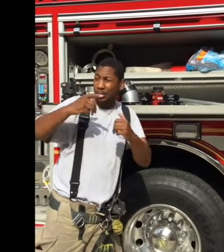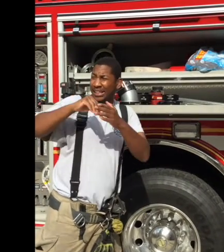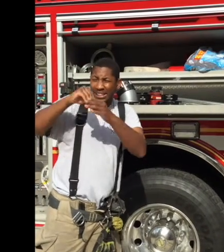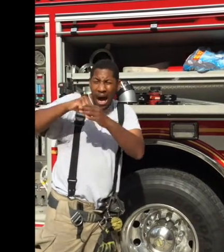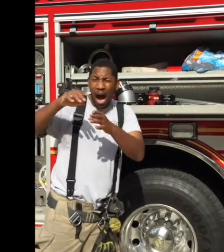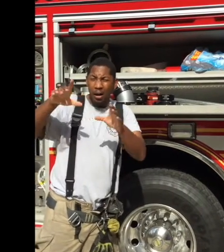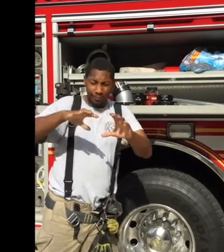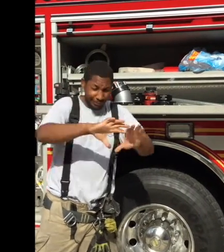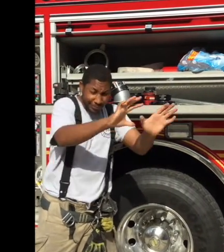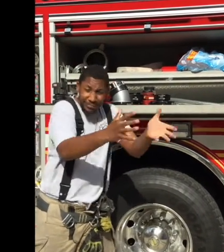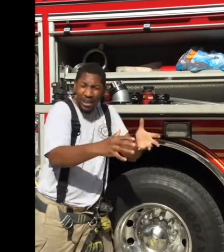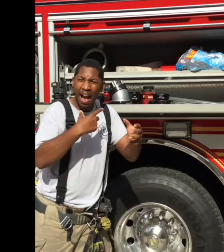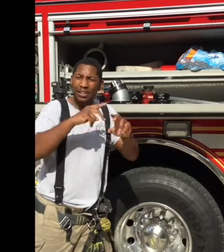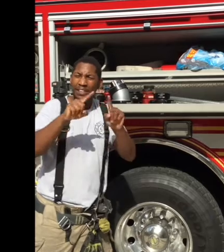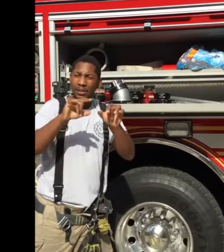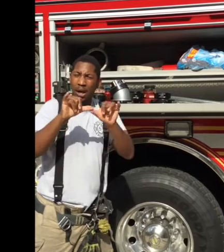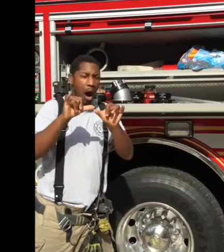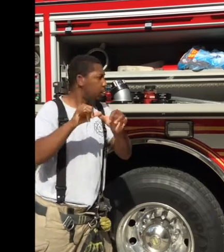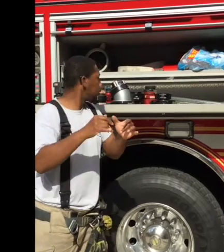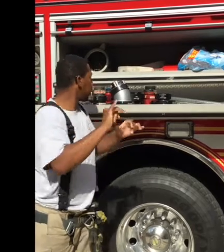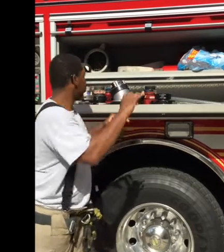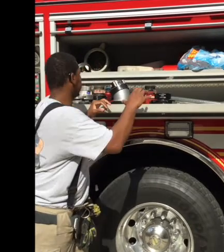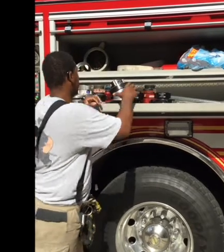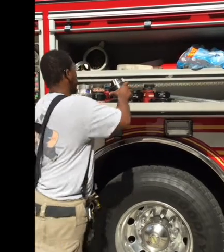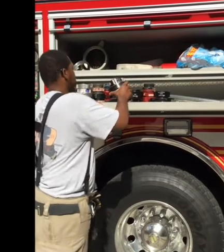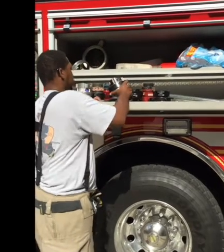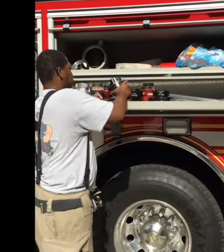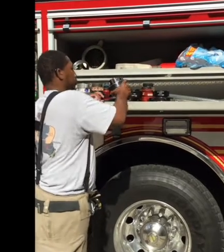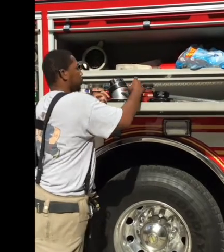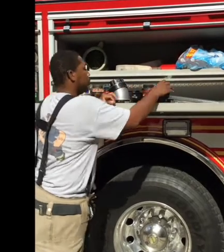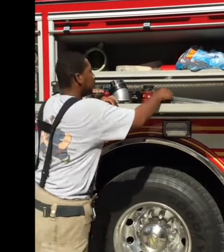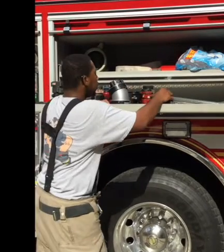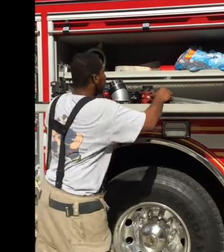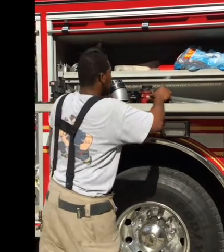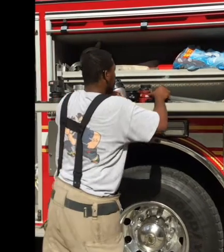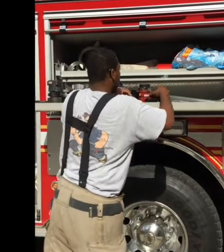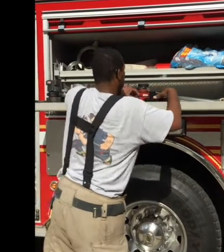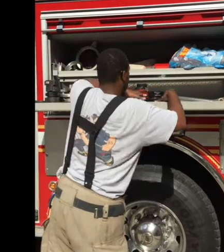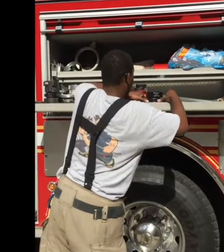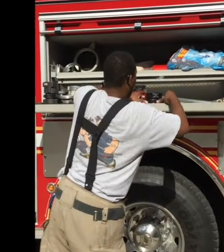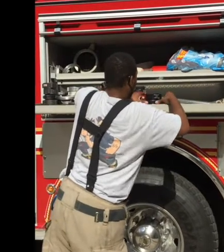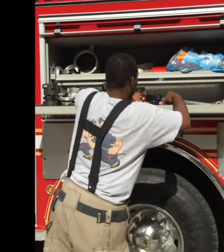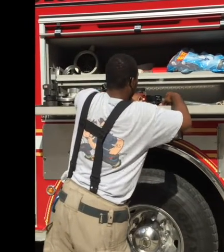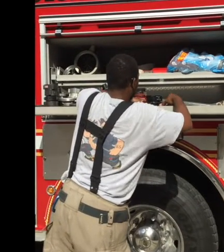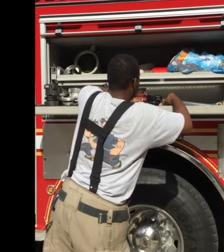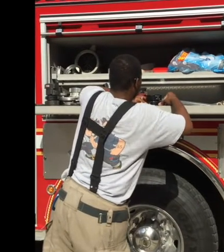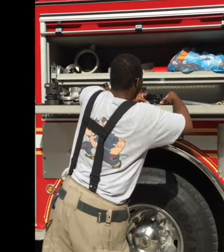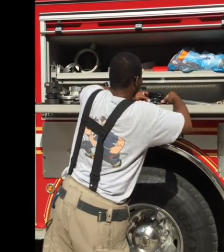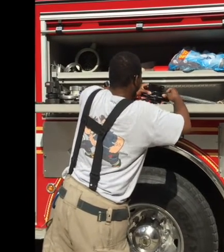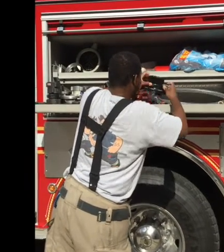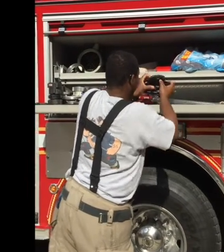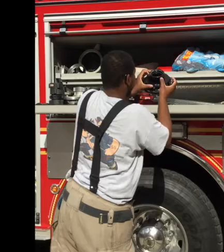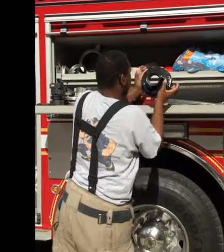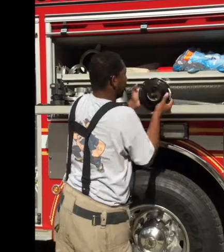You know, there's different hydrants and there's different sizes of the gauge.